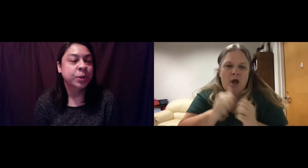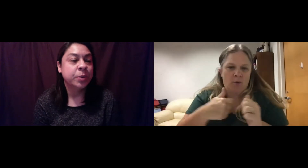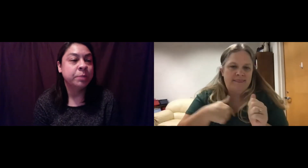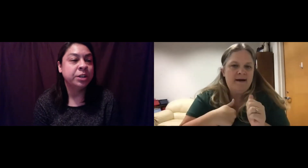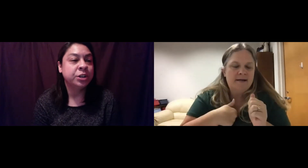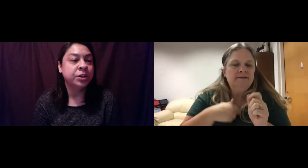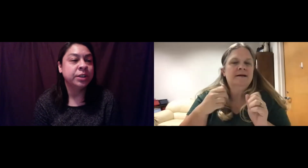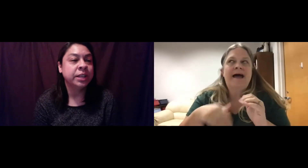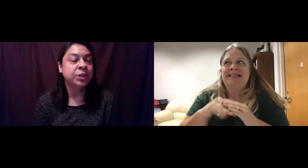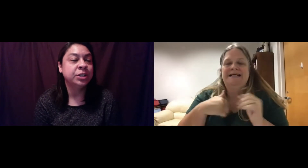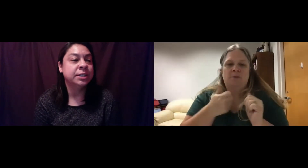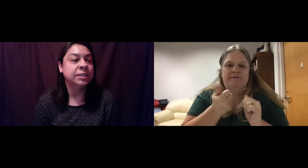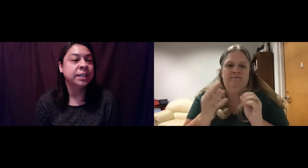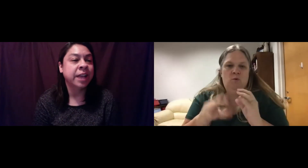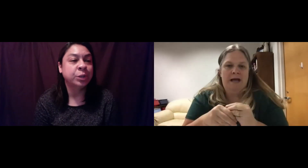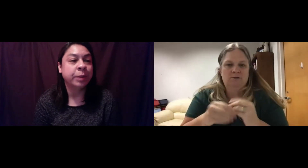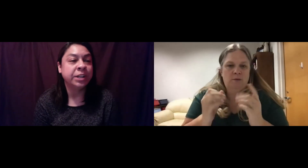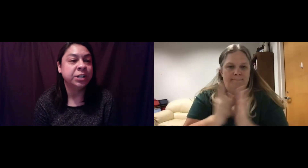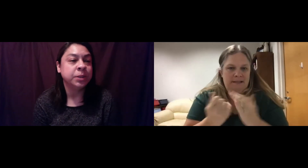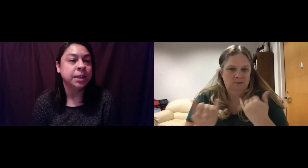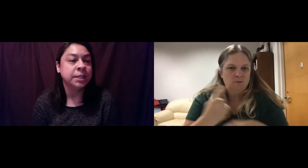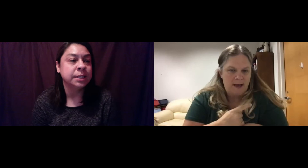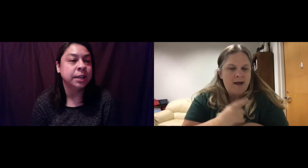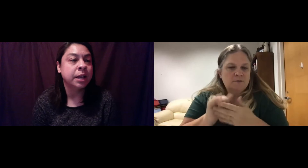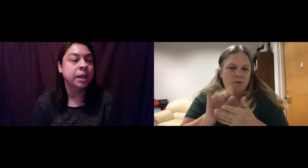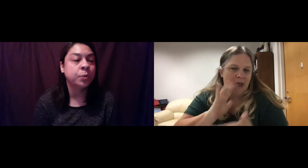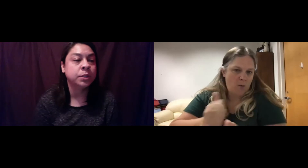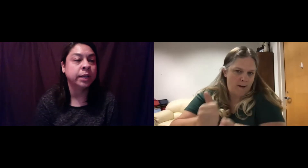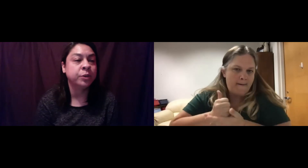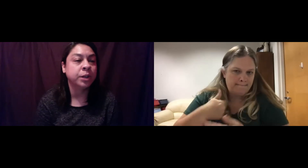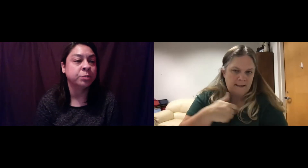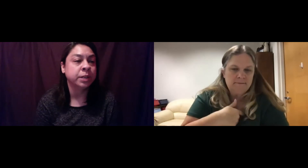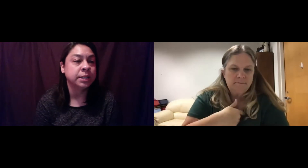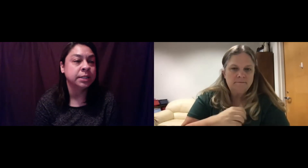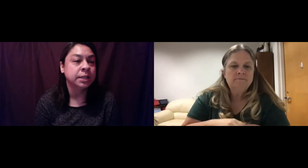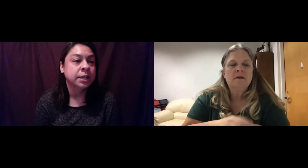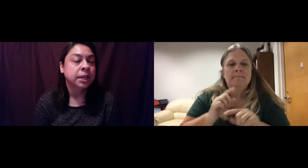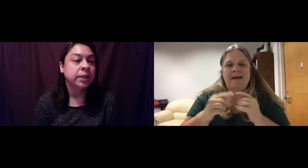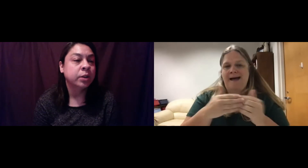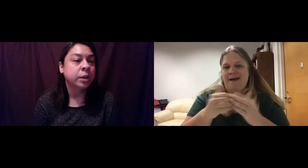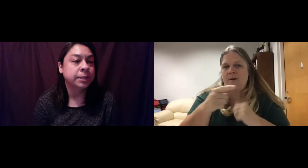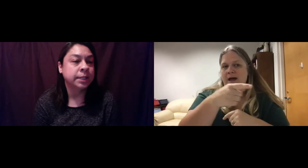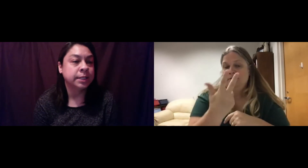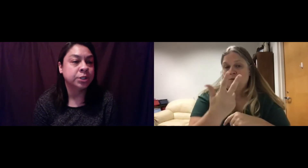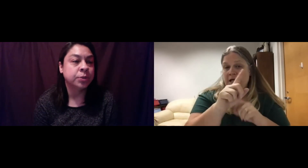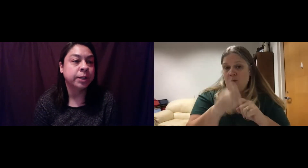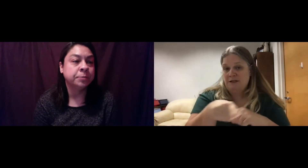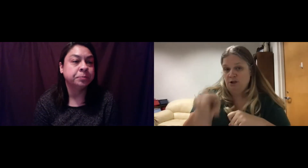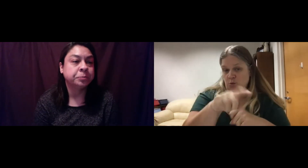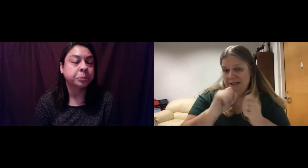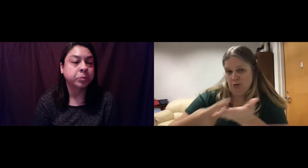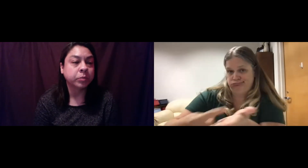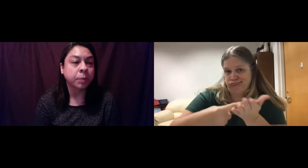So we want to make sure that you just have a little patience with us. We'll take a few extra minutes, and that'll help us get this